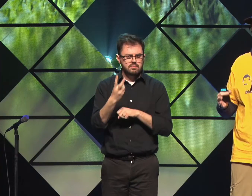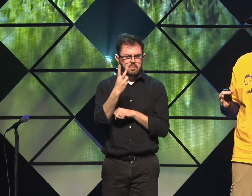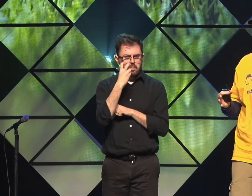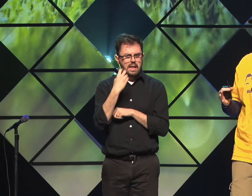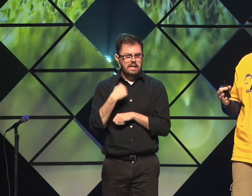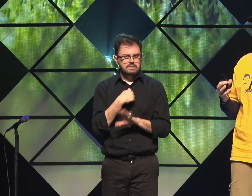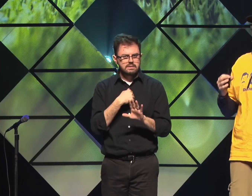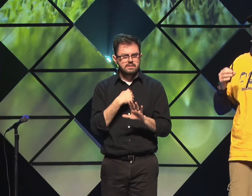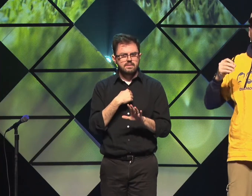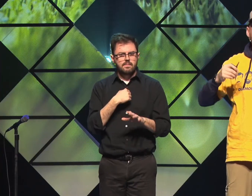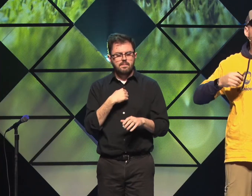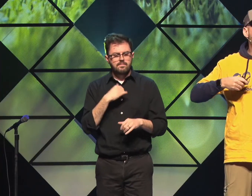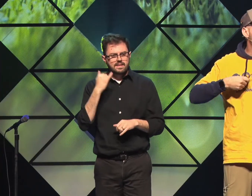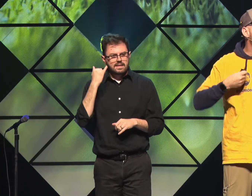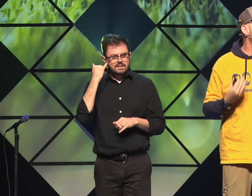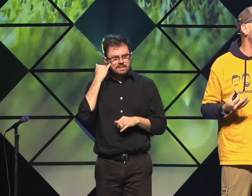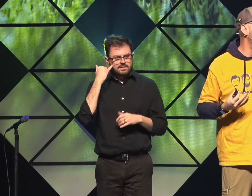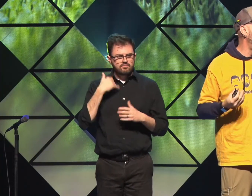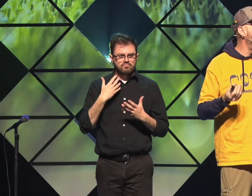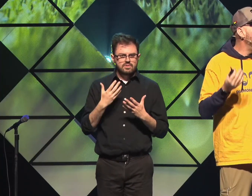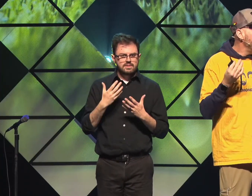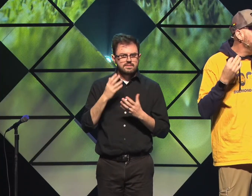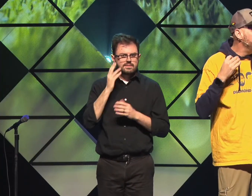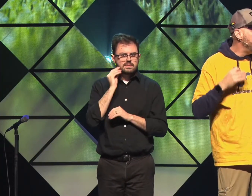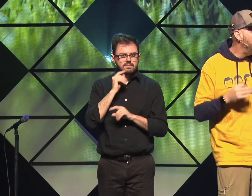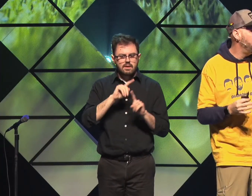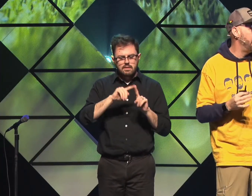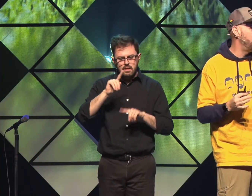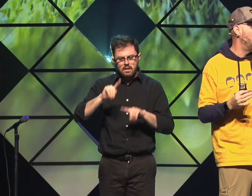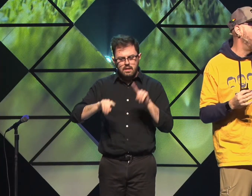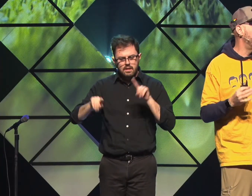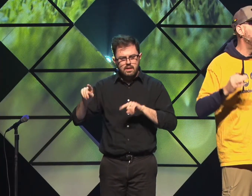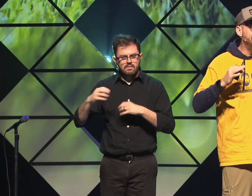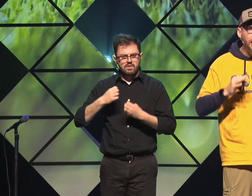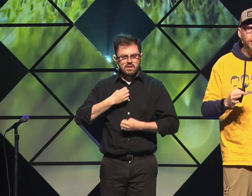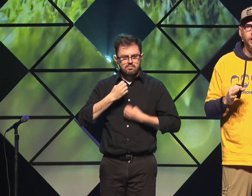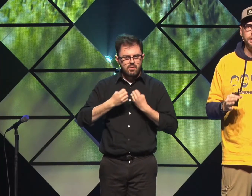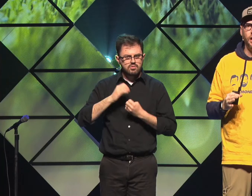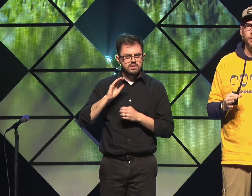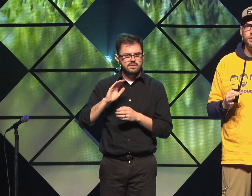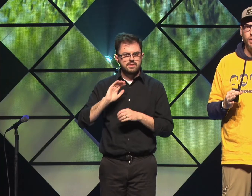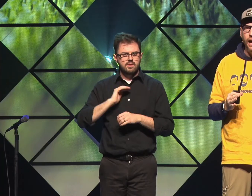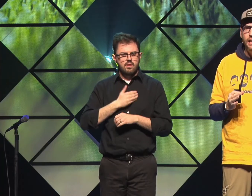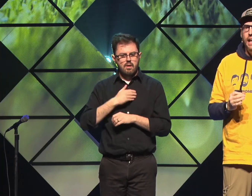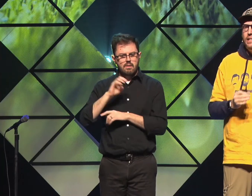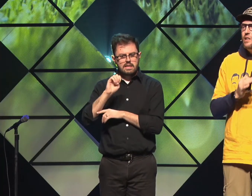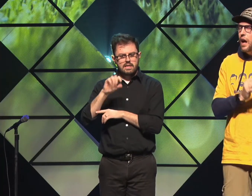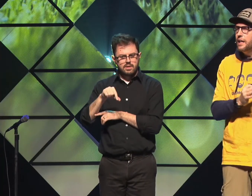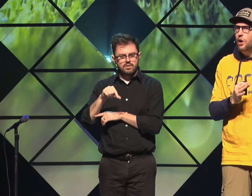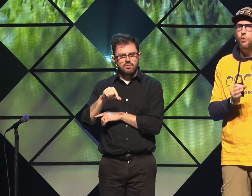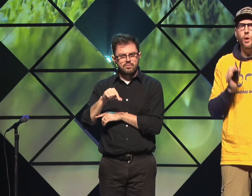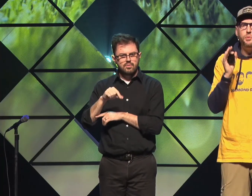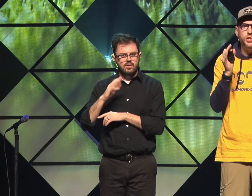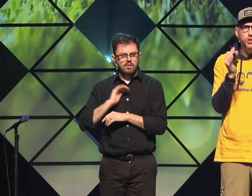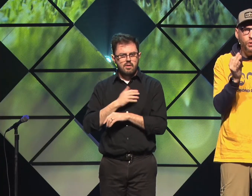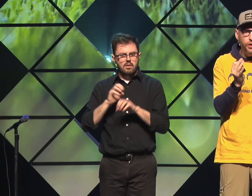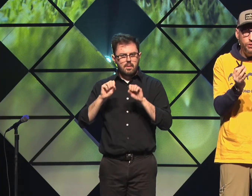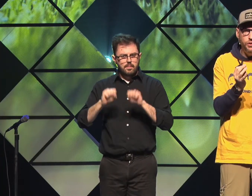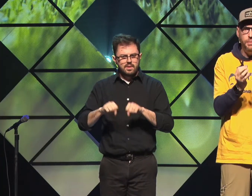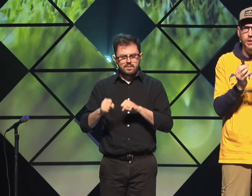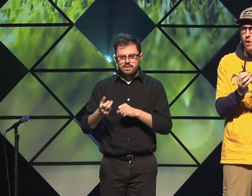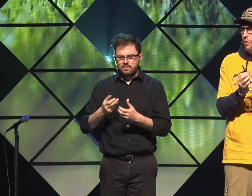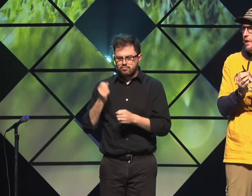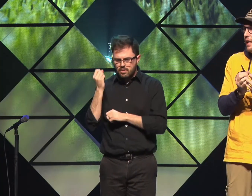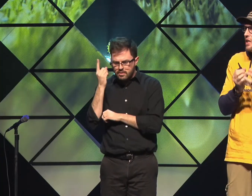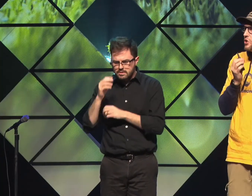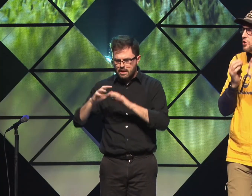of emotions, right, our EQ, our ability to navigate those, to settle ourselves, right, to not get overwhelmed, to sort through